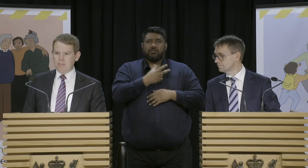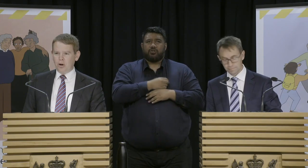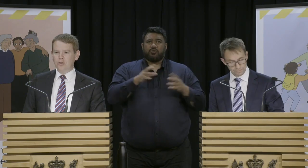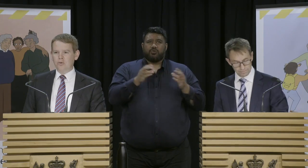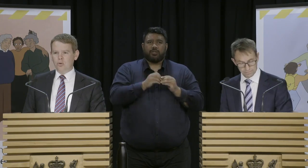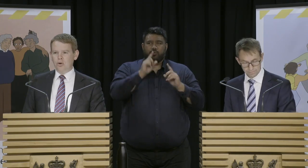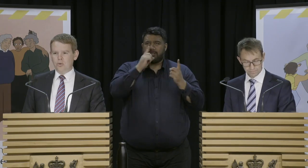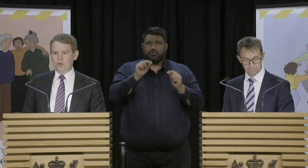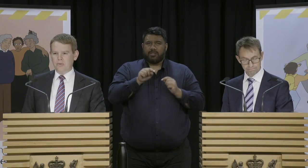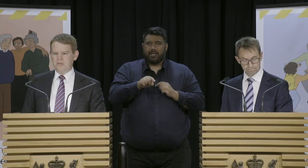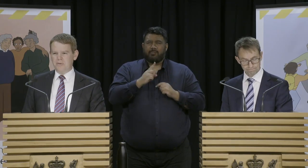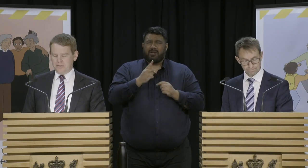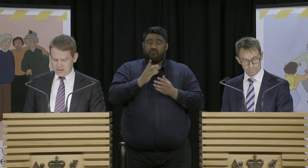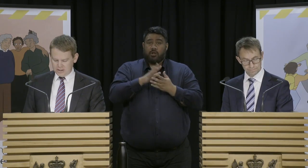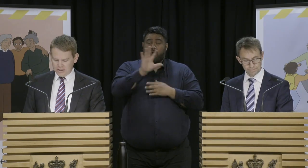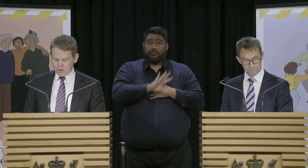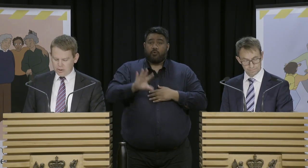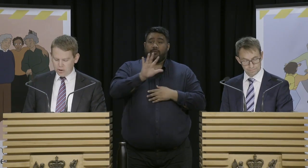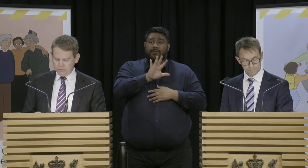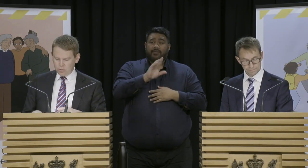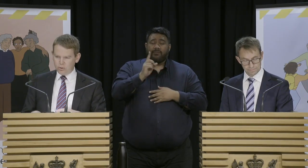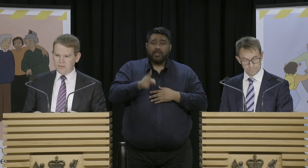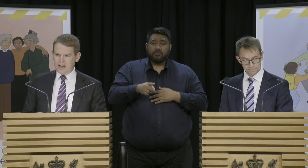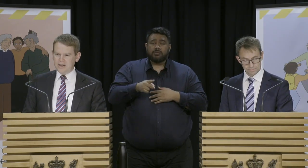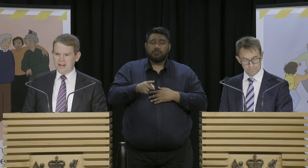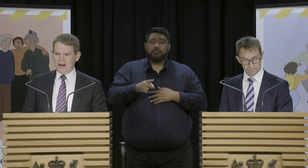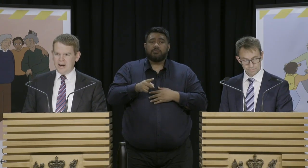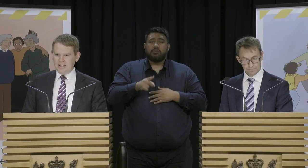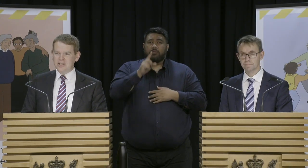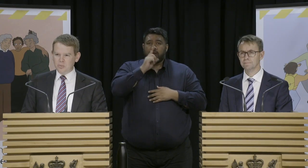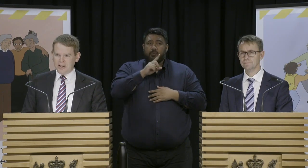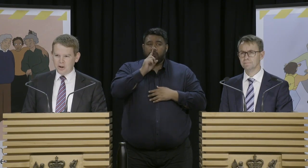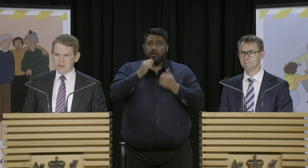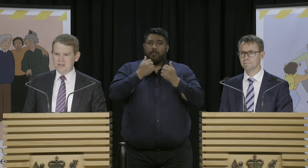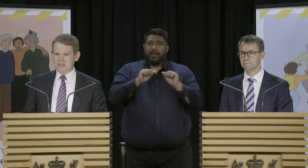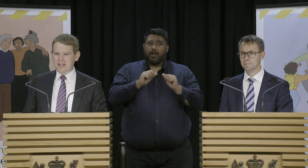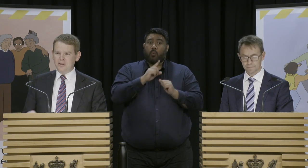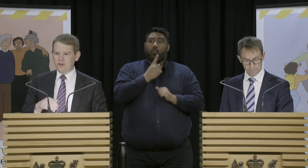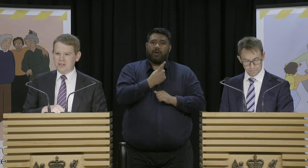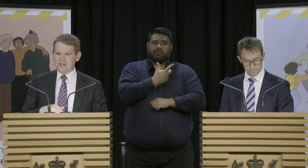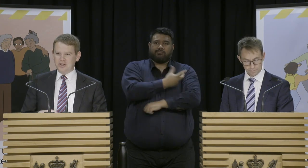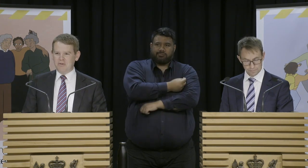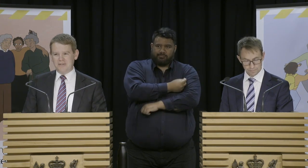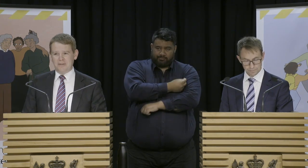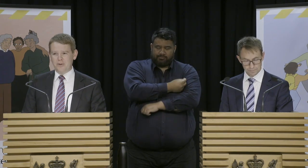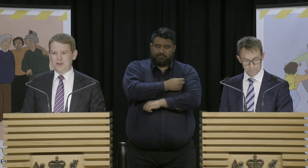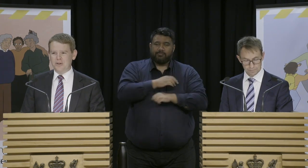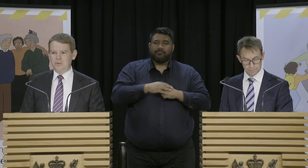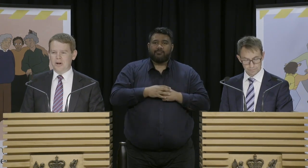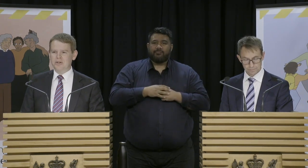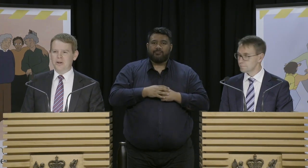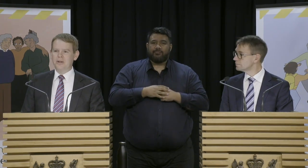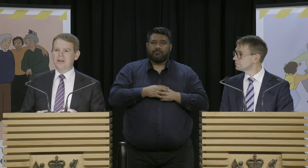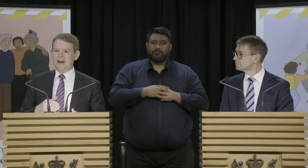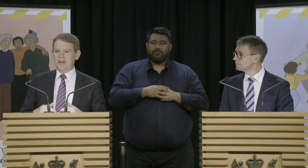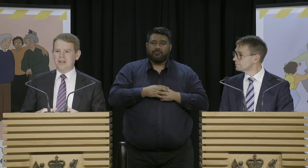55,000 people overall, 55,600 people overall who have had at least one dose. The second doses generally have had a first dose as